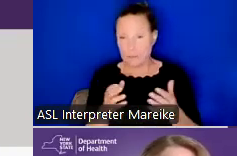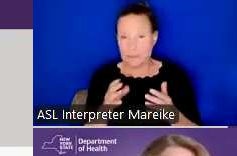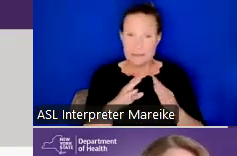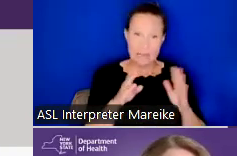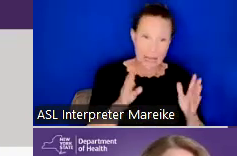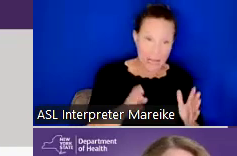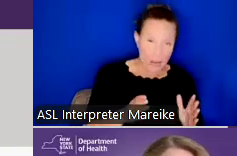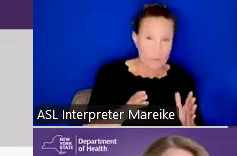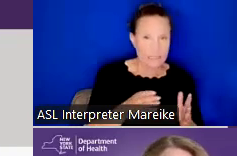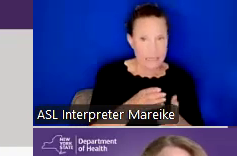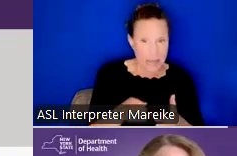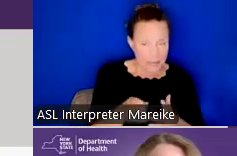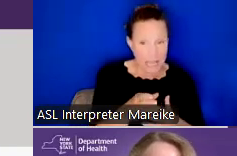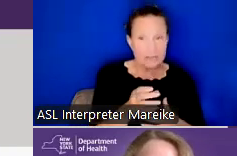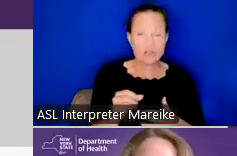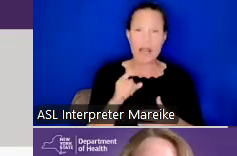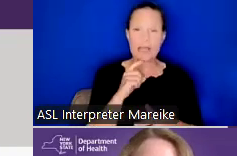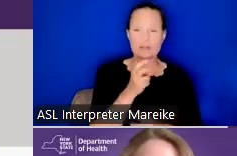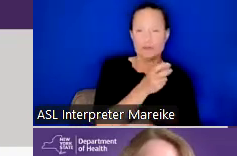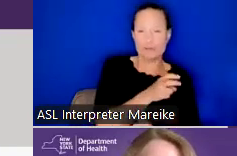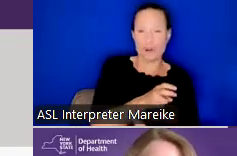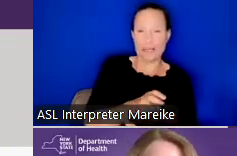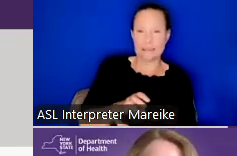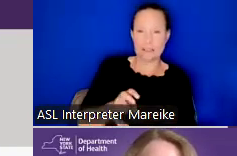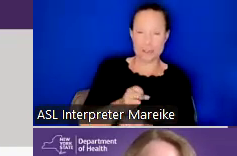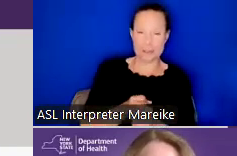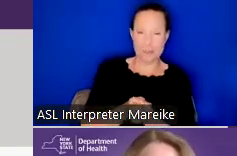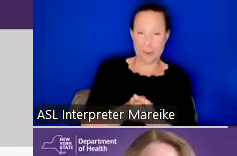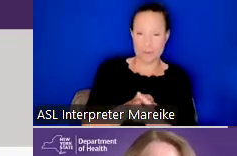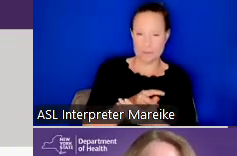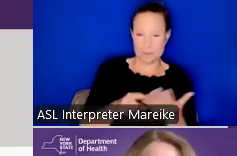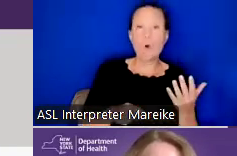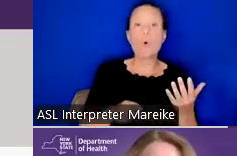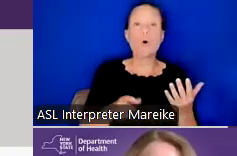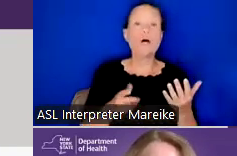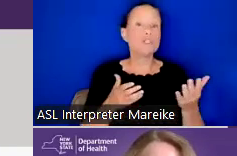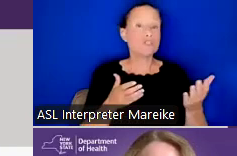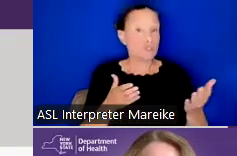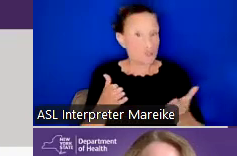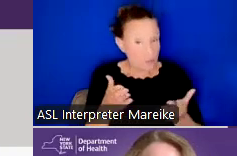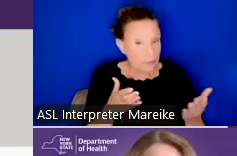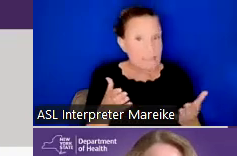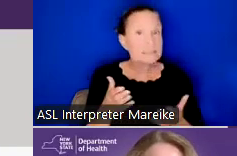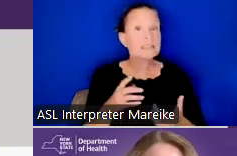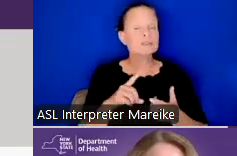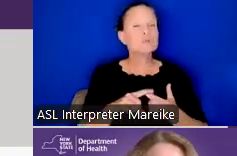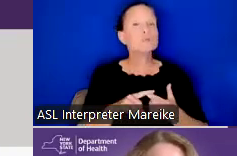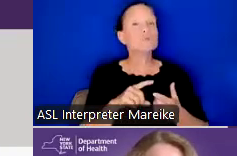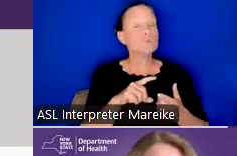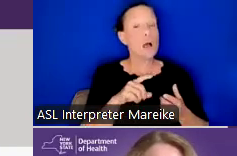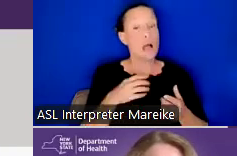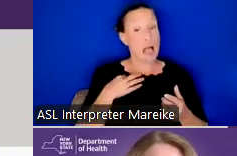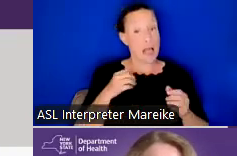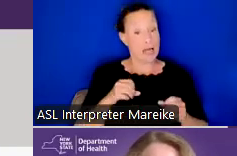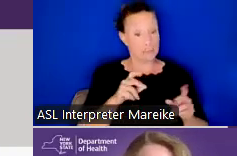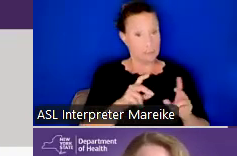transitional supports. So it's really taking, what services and populations are eligible through each